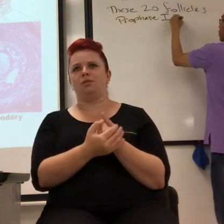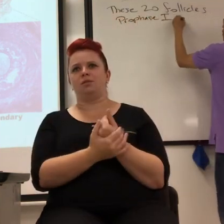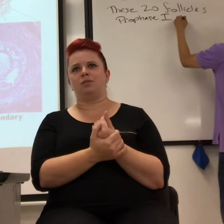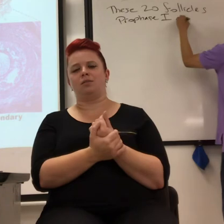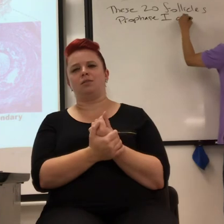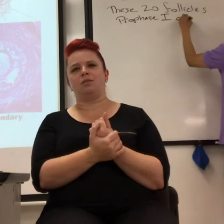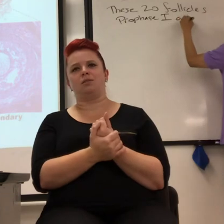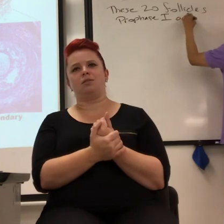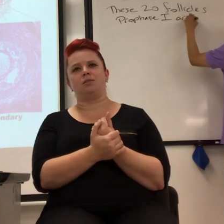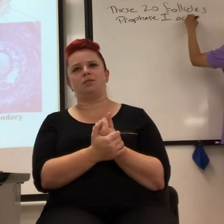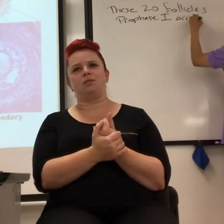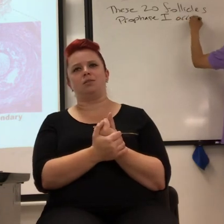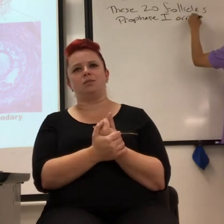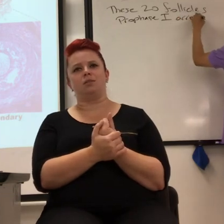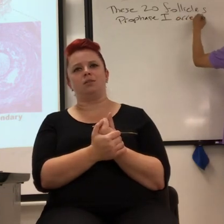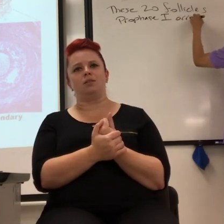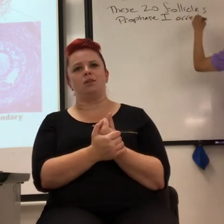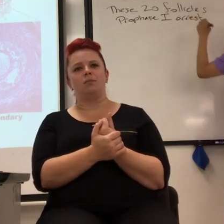1 arrest.